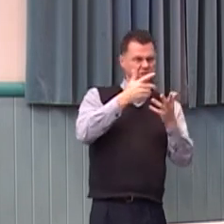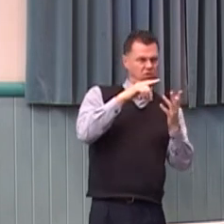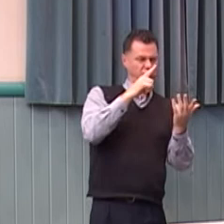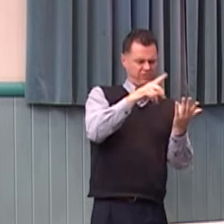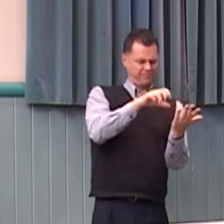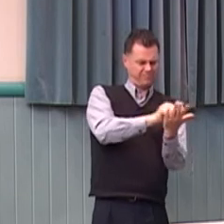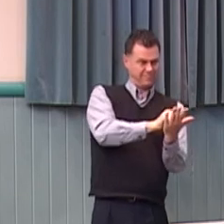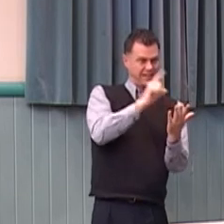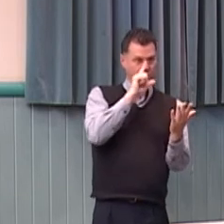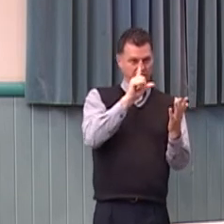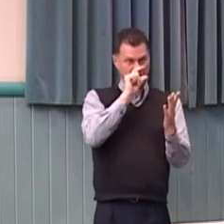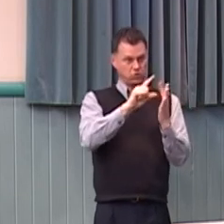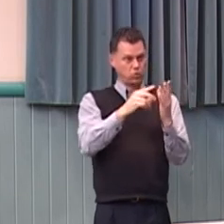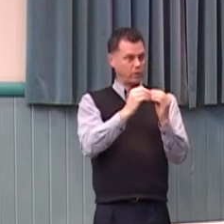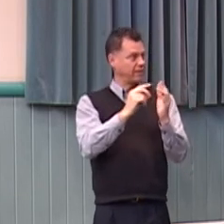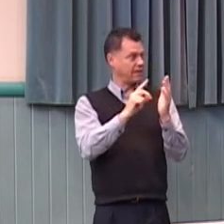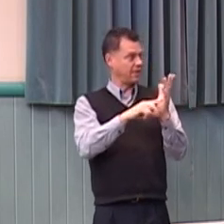need,